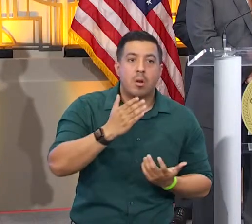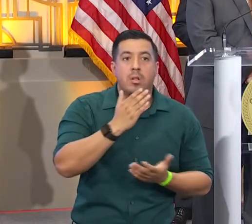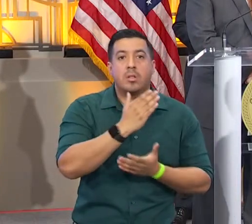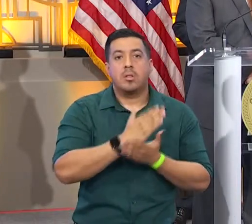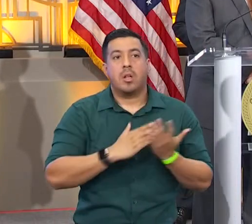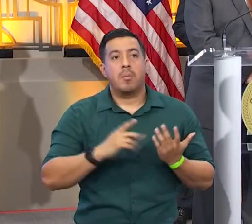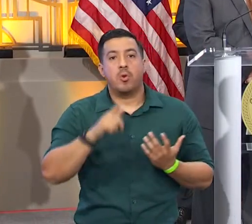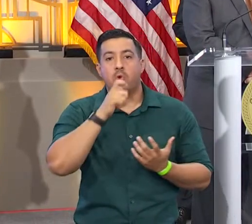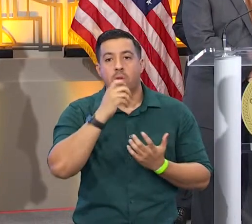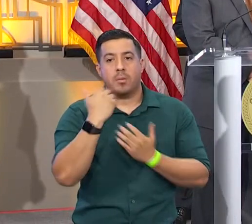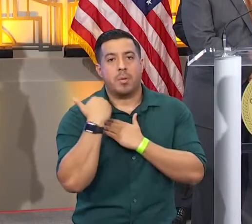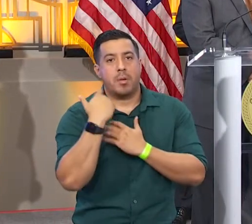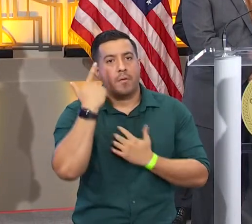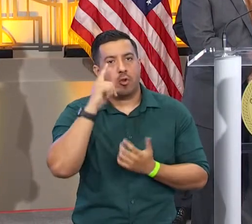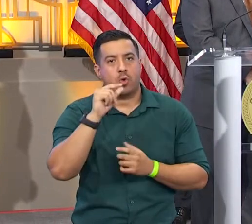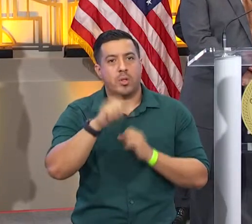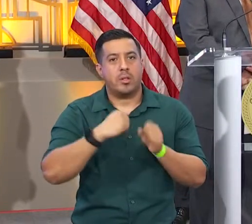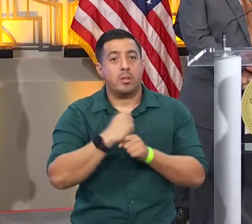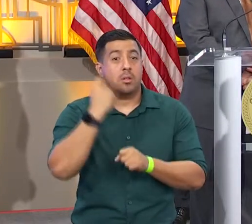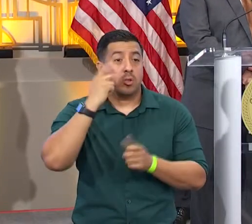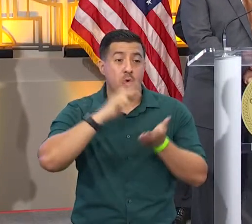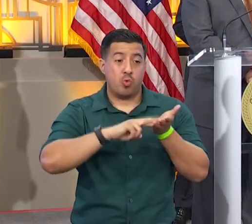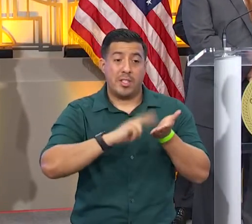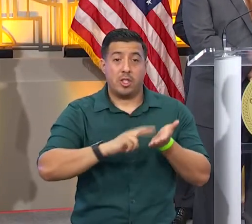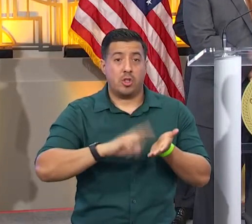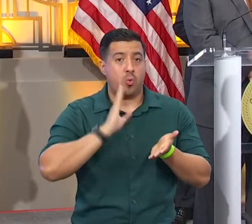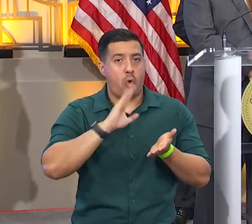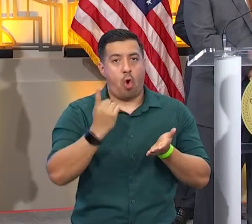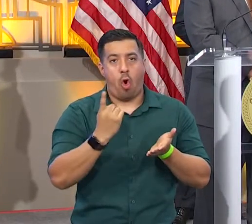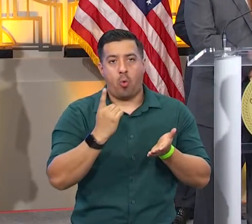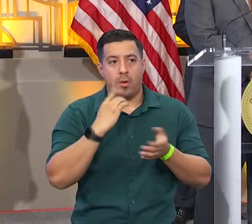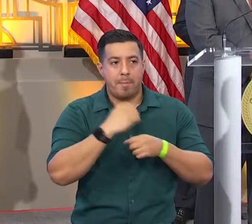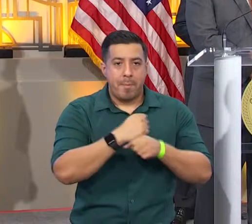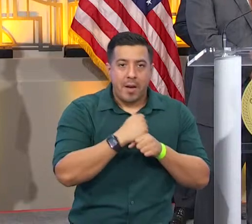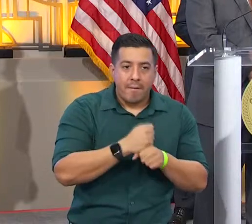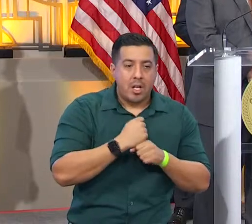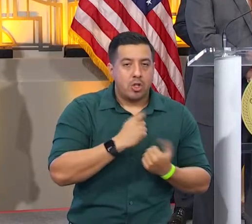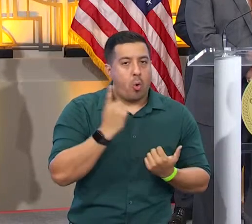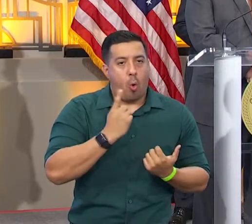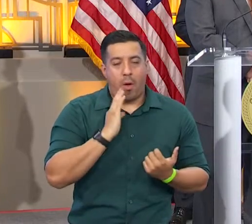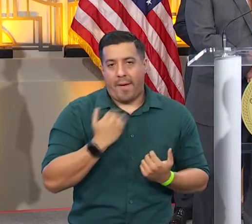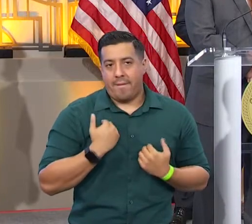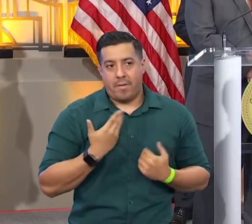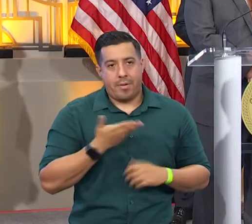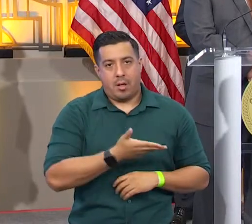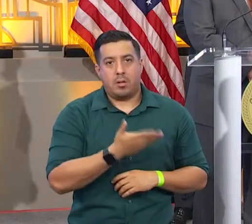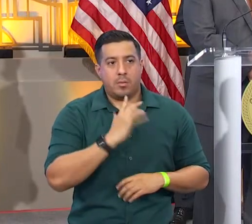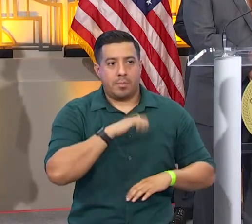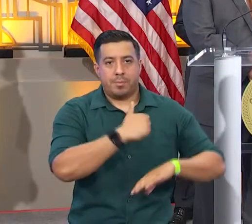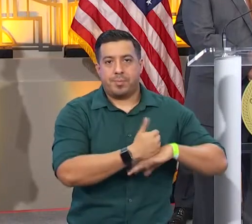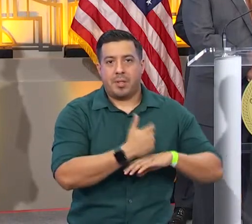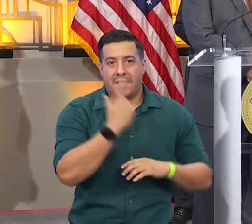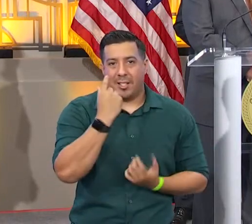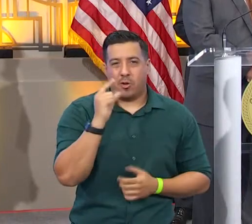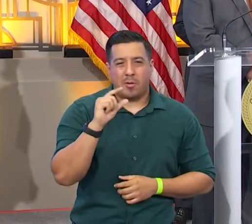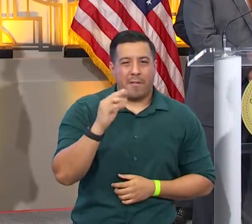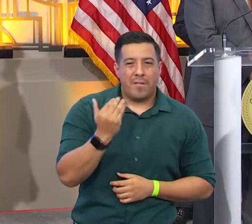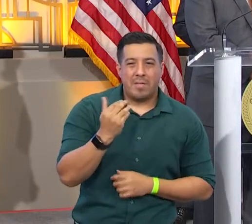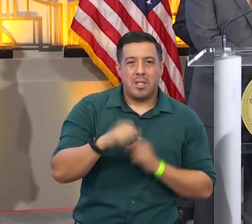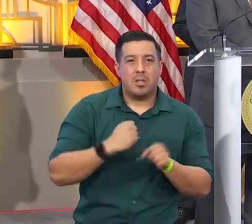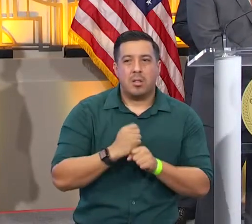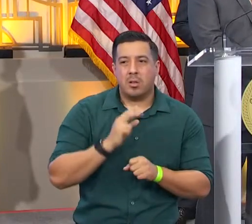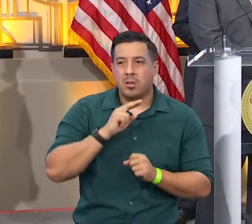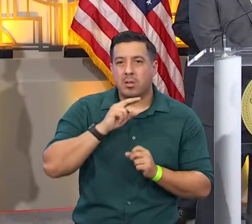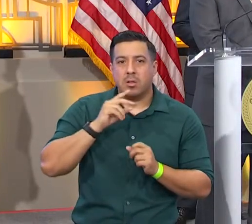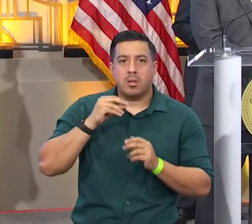viable 20 years from now, but research will always be there. Manufacturing will probably be the biggest thing in 15 years. We'll all look